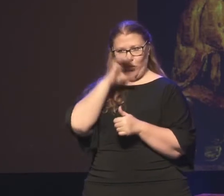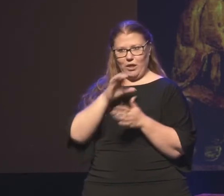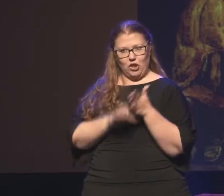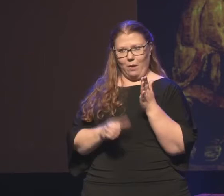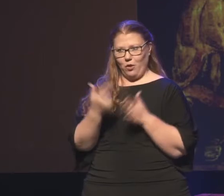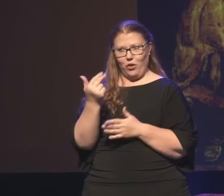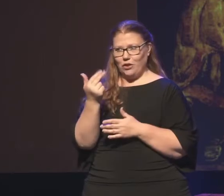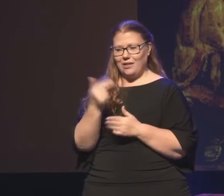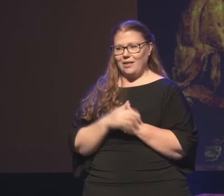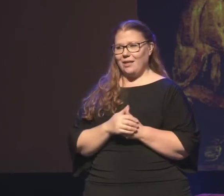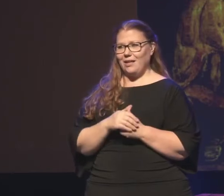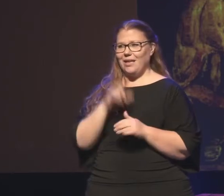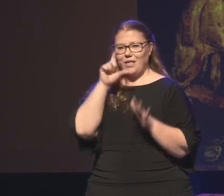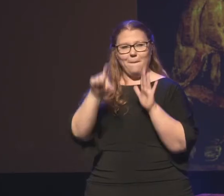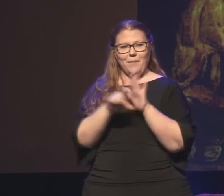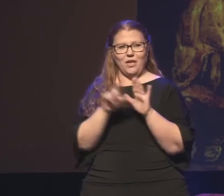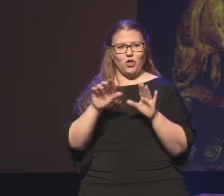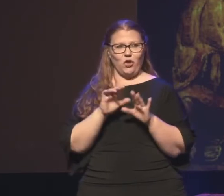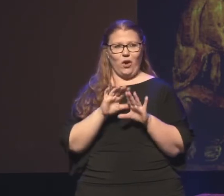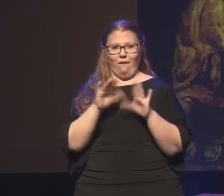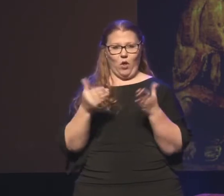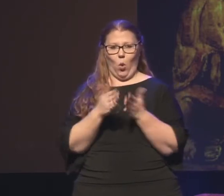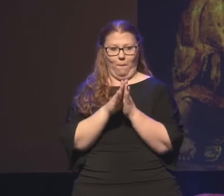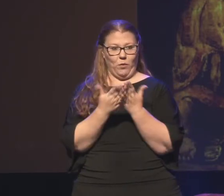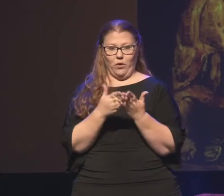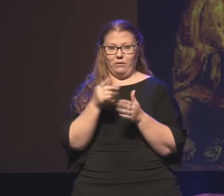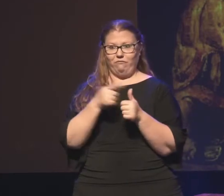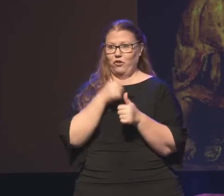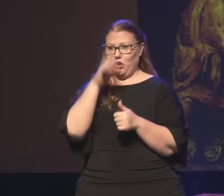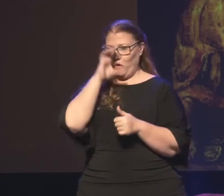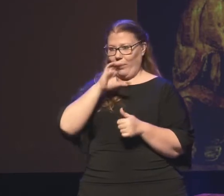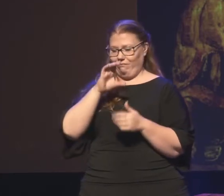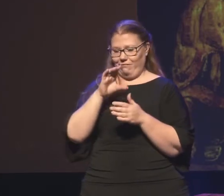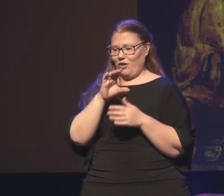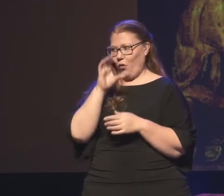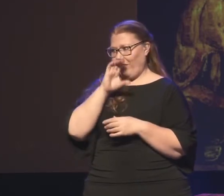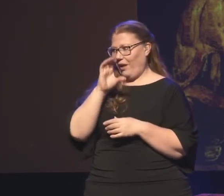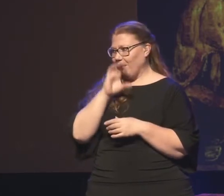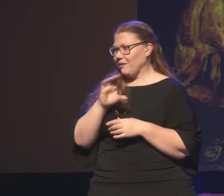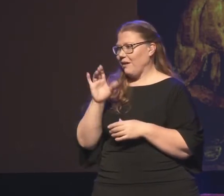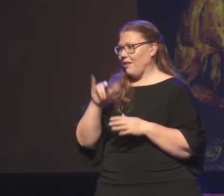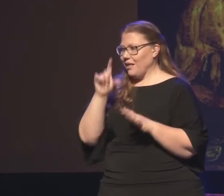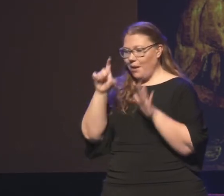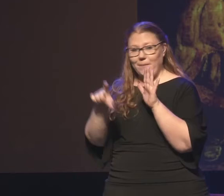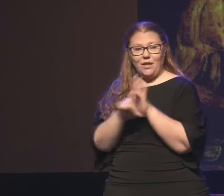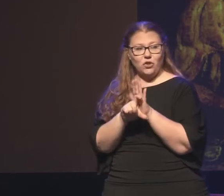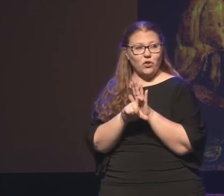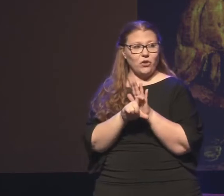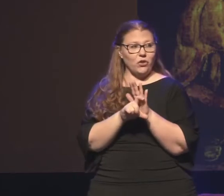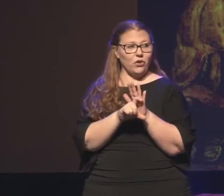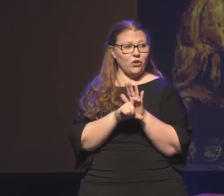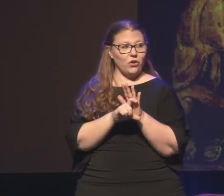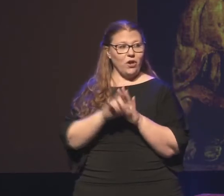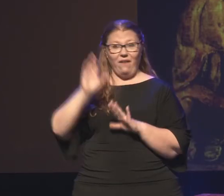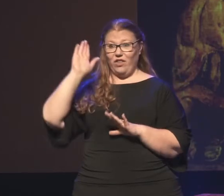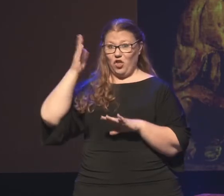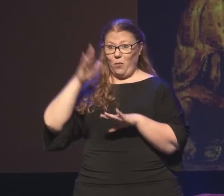13. It's a picture of the whole book of 1 Corinthians. It's a picture of the Sermon on the